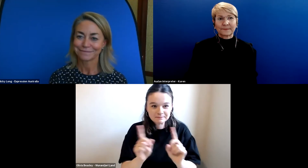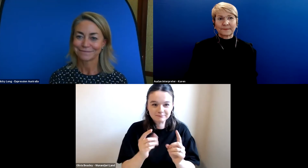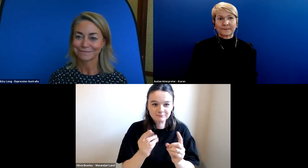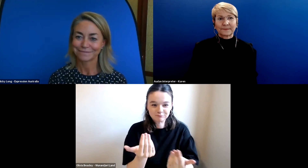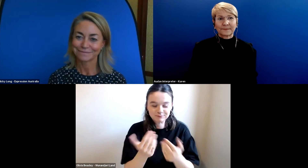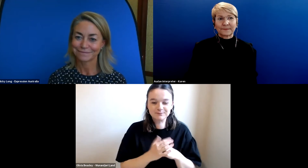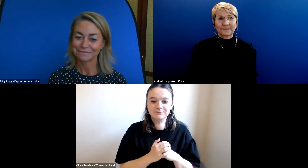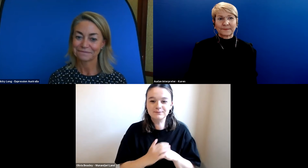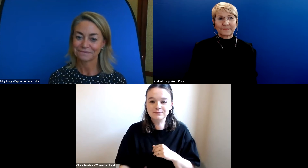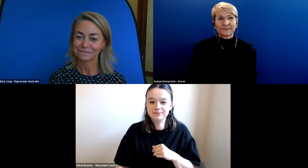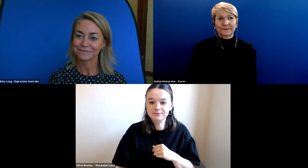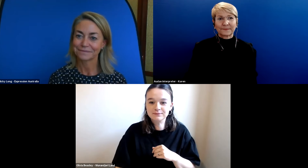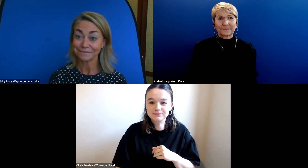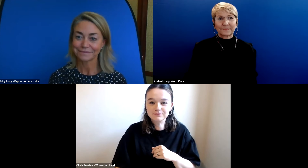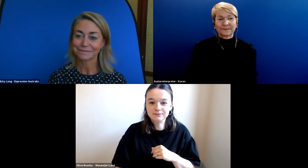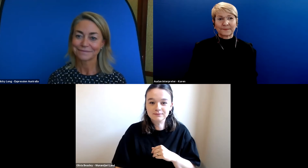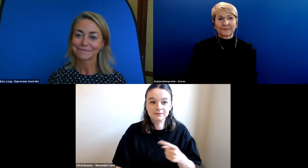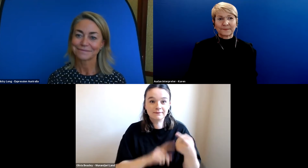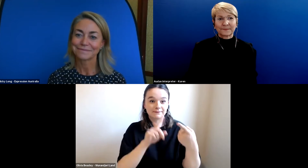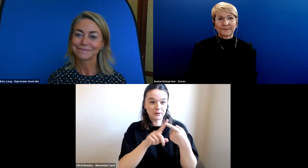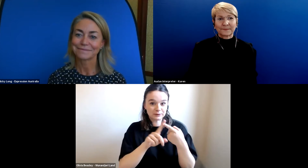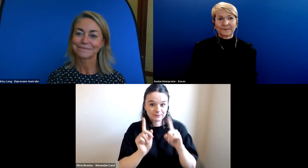questions I was really wanting to ask Nicky tonight.